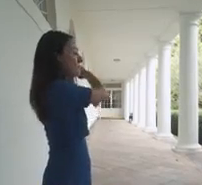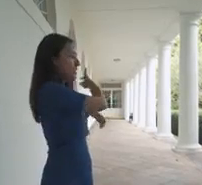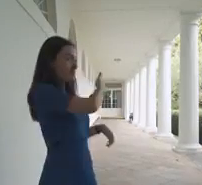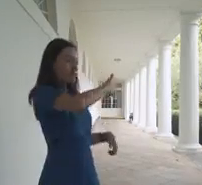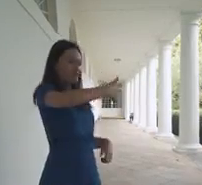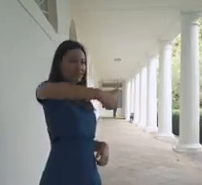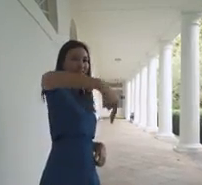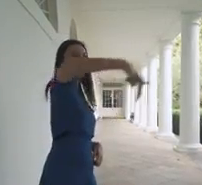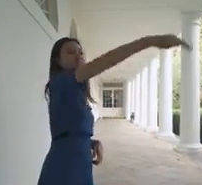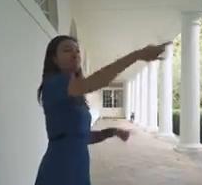across the colonnade